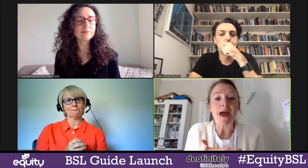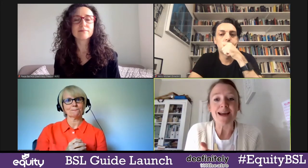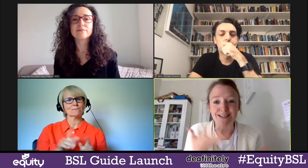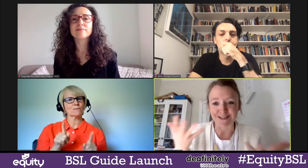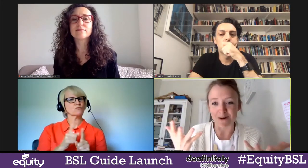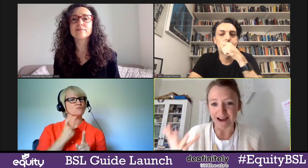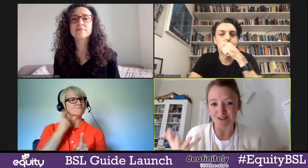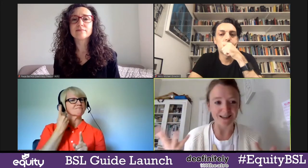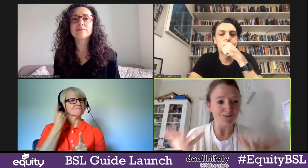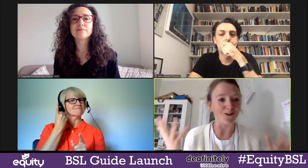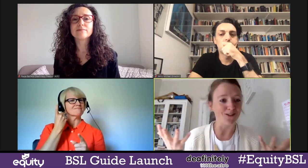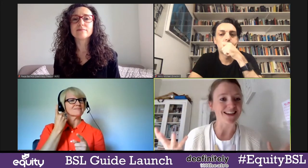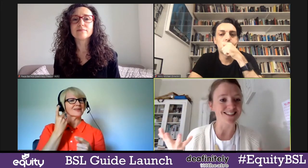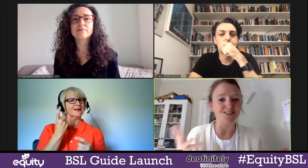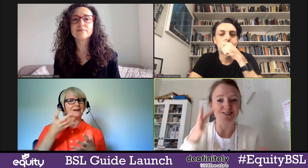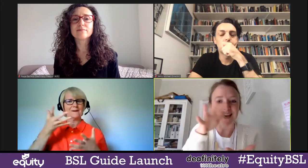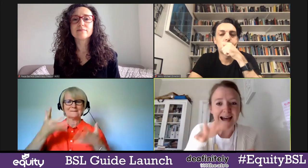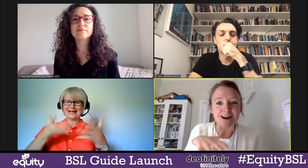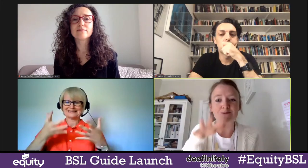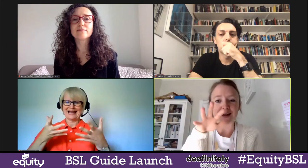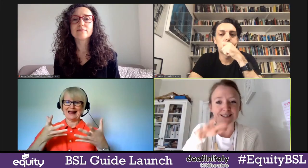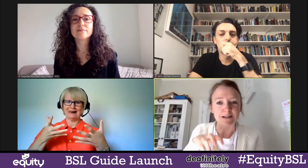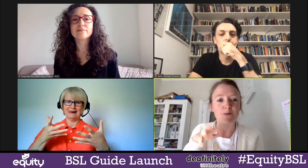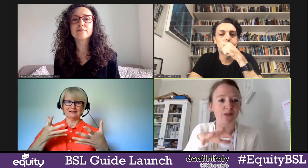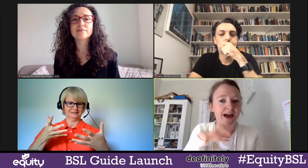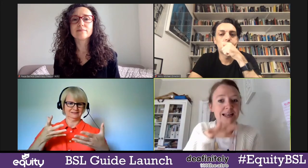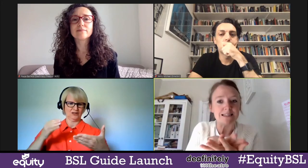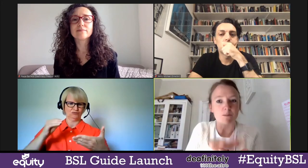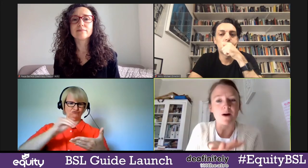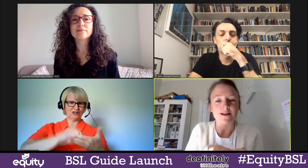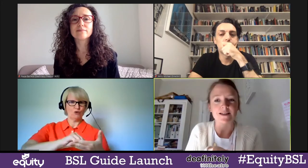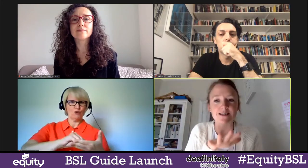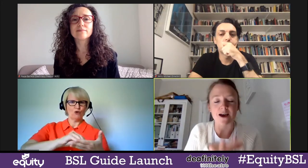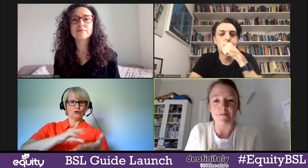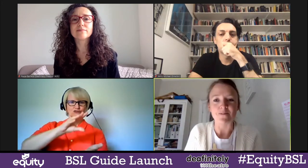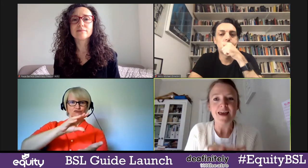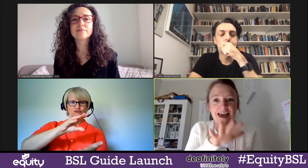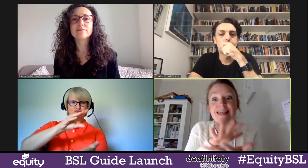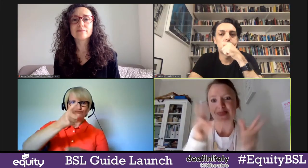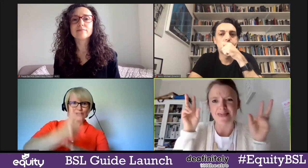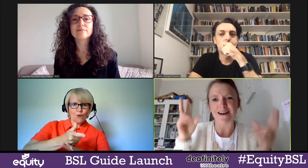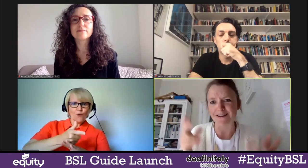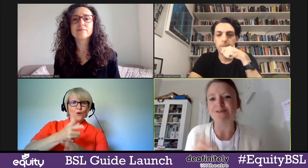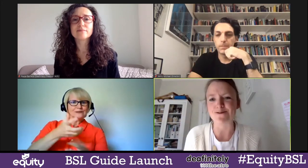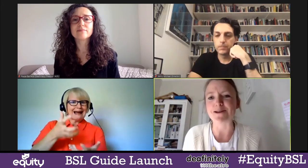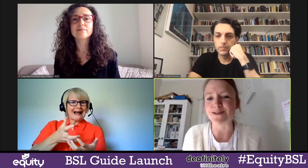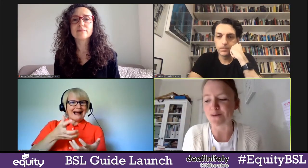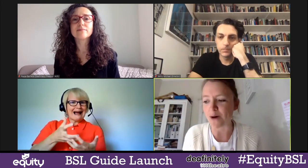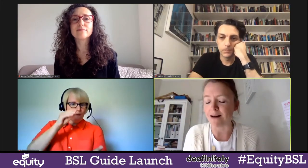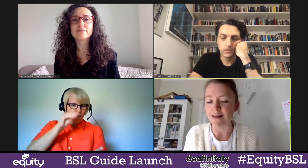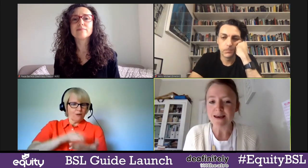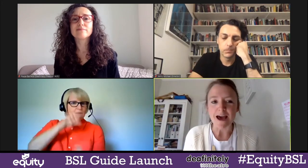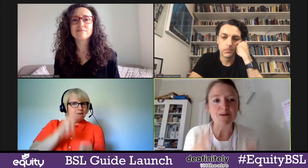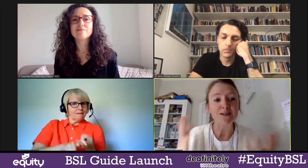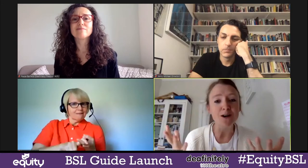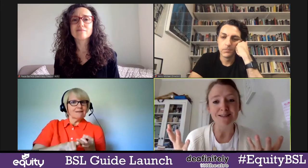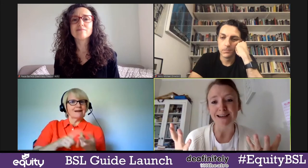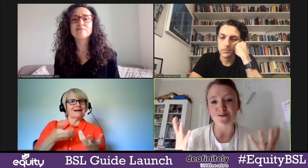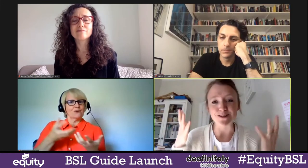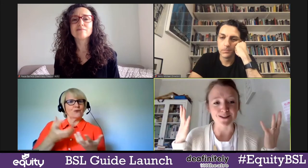page is quite a difficult thing to do. So how do we actually put that into practice in the kind of script as well? It's worth saying also that